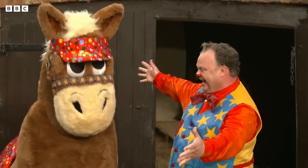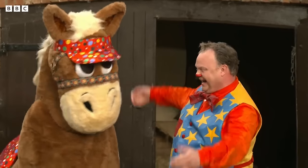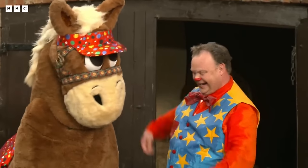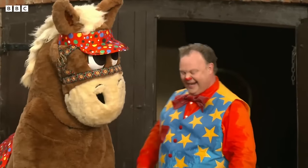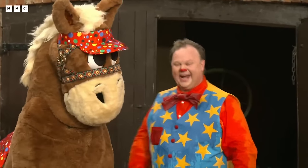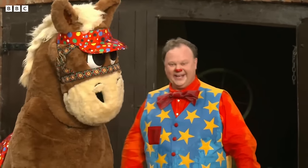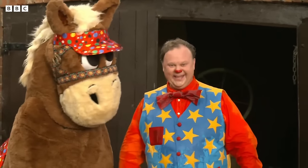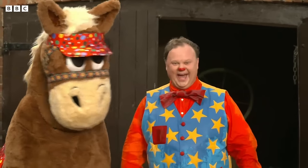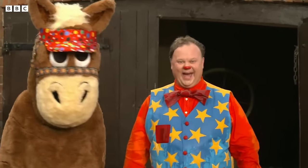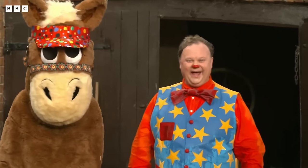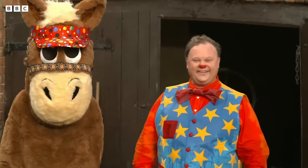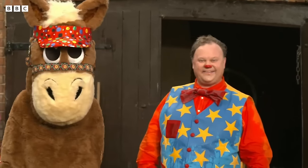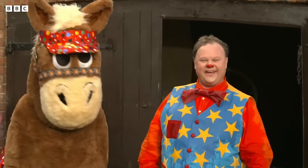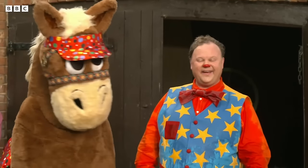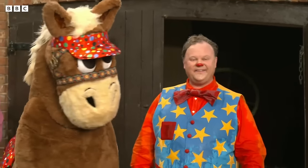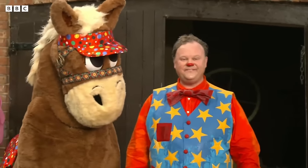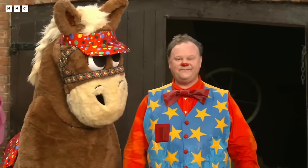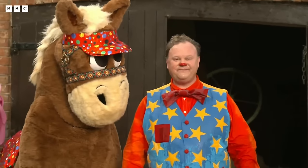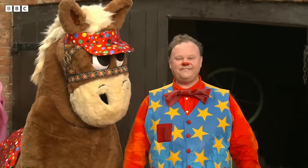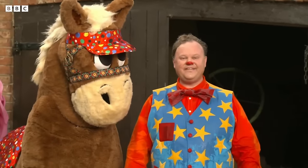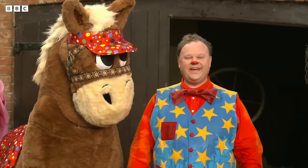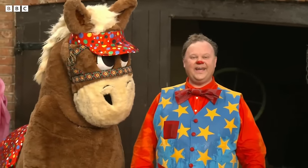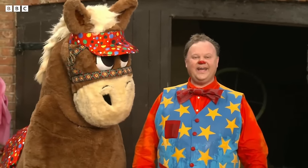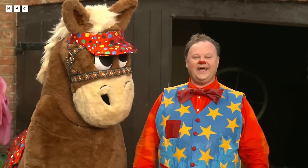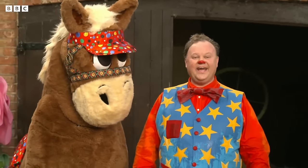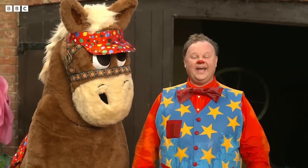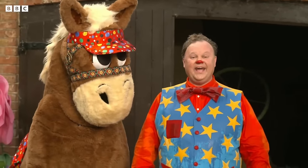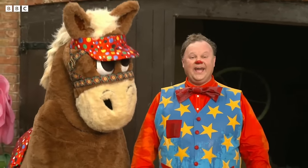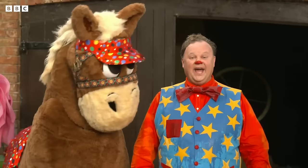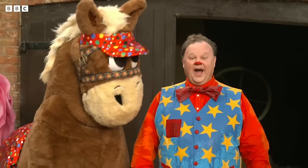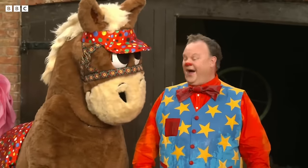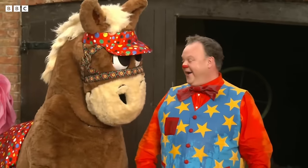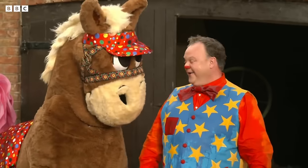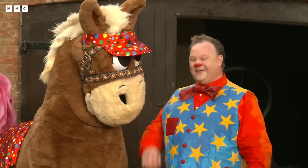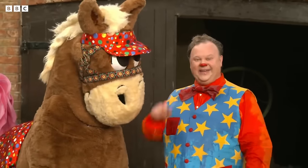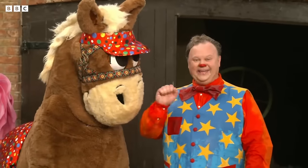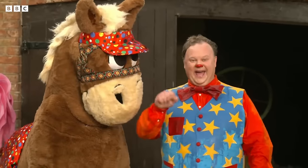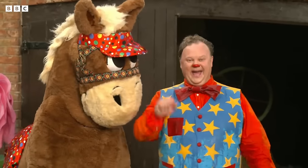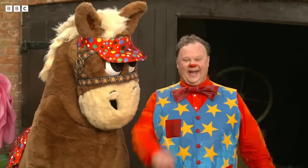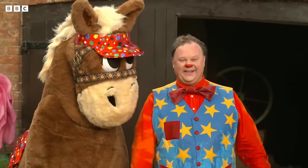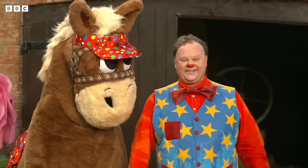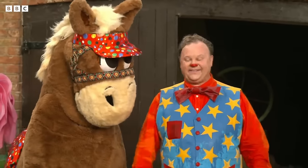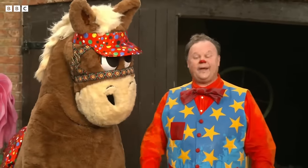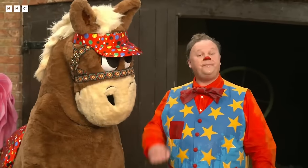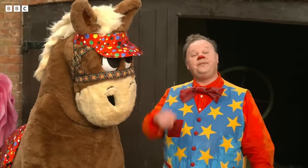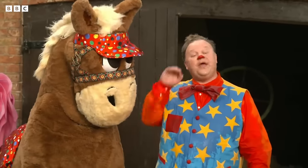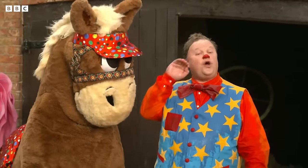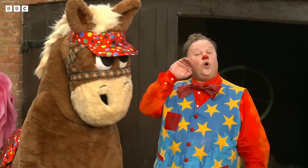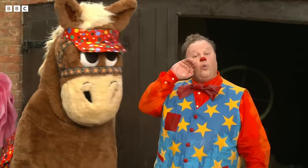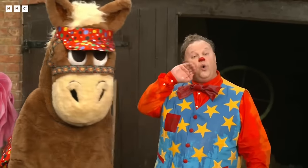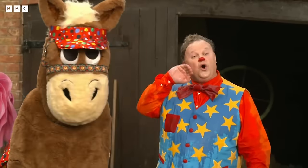Mr Tumble? Yes? Can you show us the sign for water? Oh, yes!